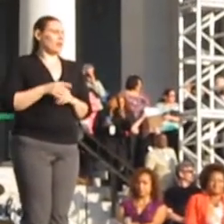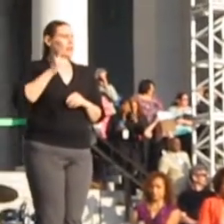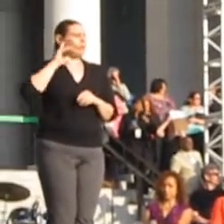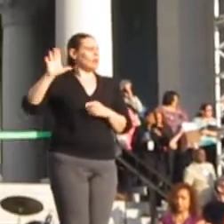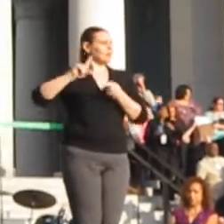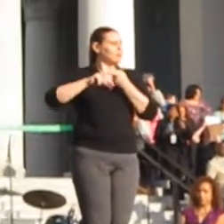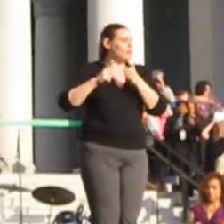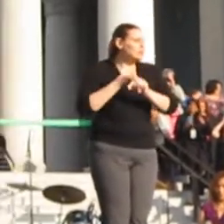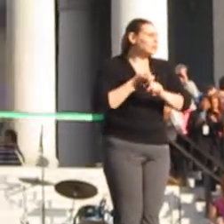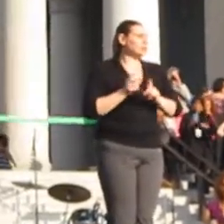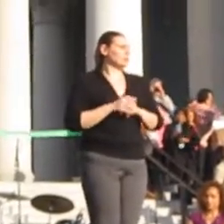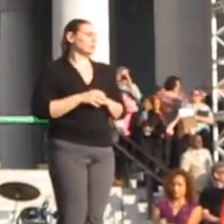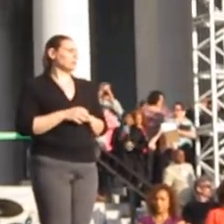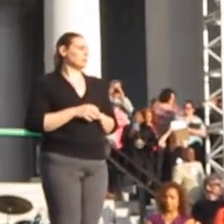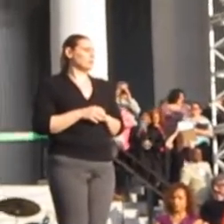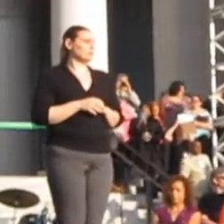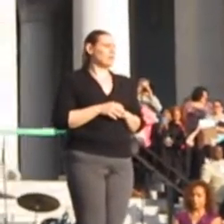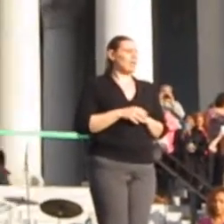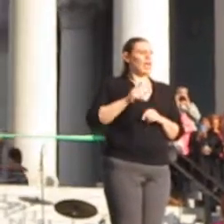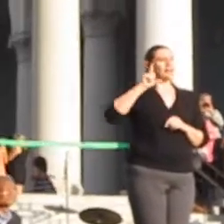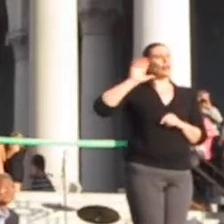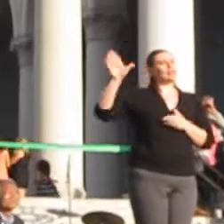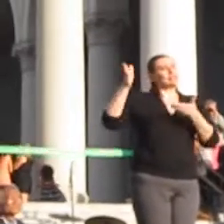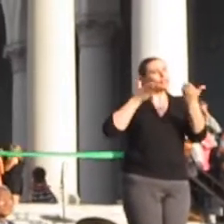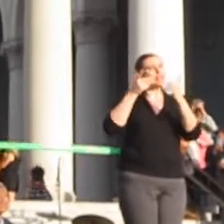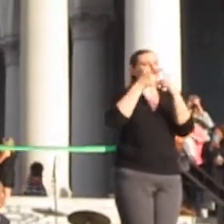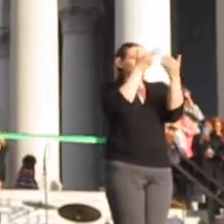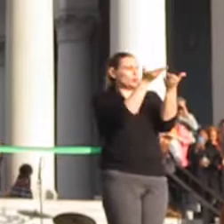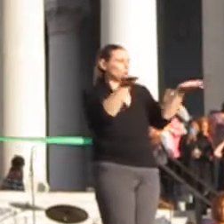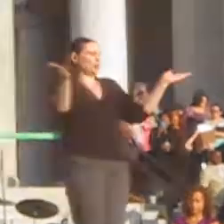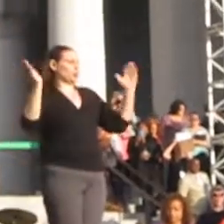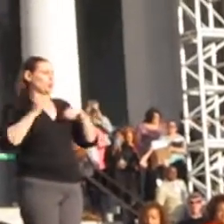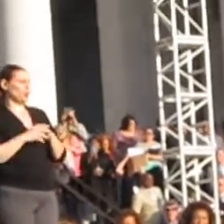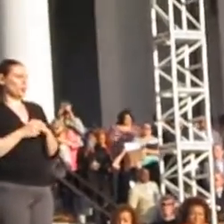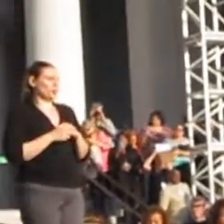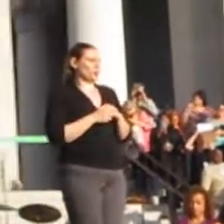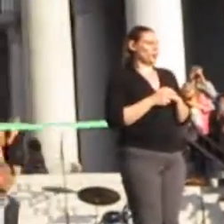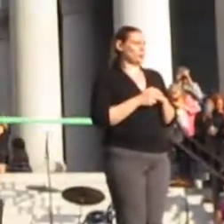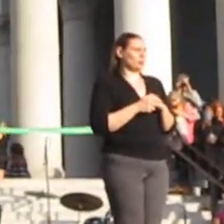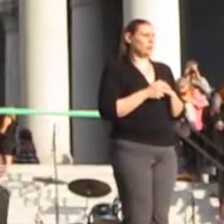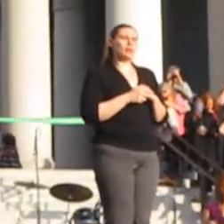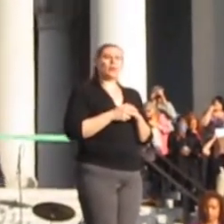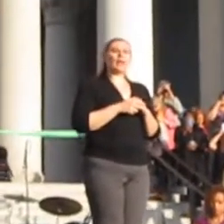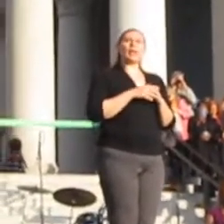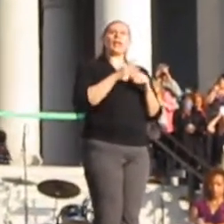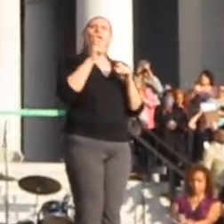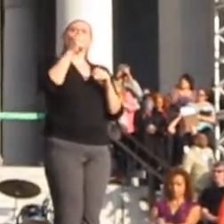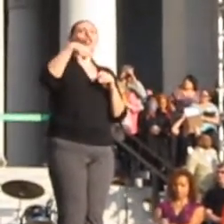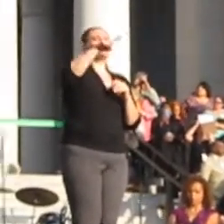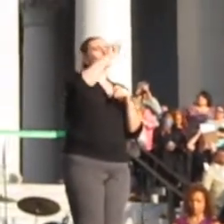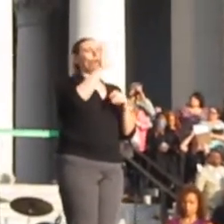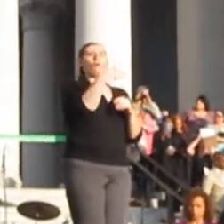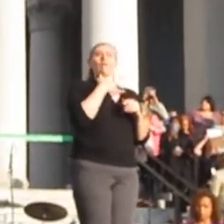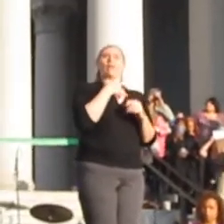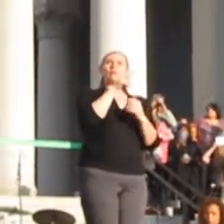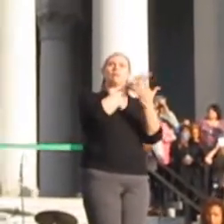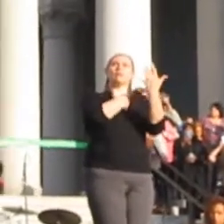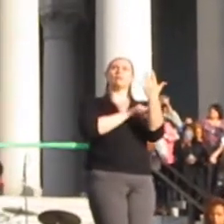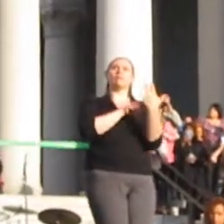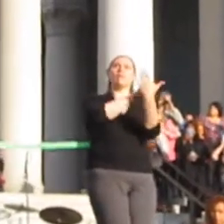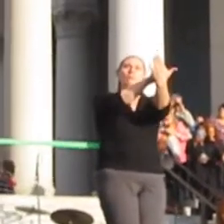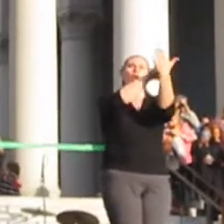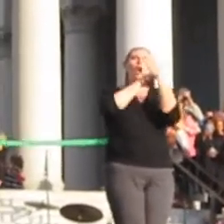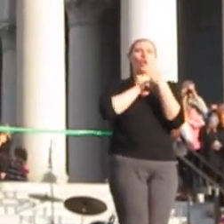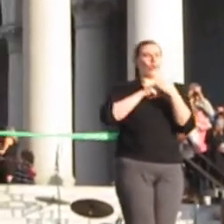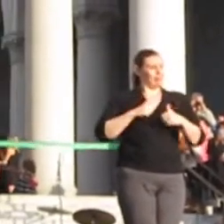friendship and for his service to you. It should be a model to all of you. Your life can